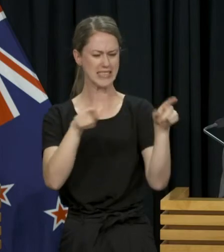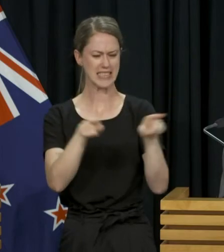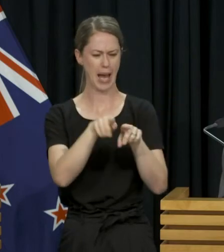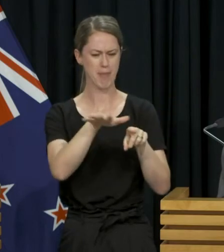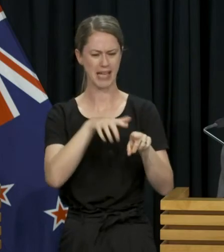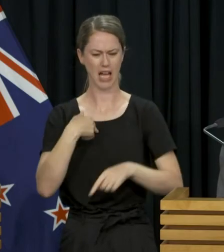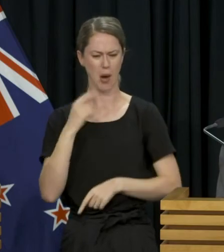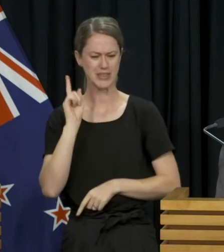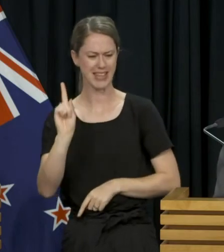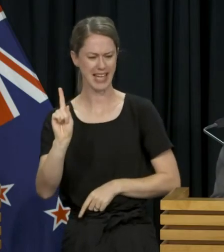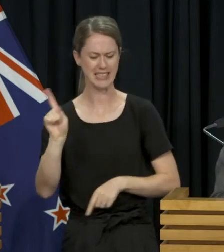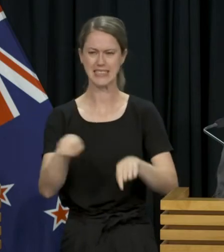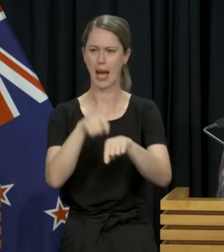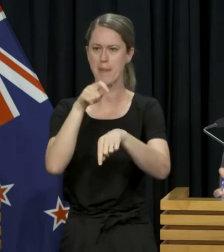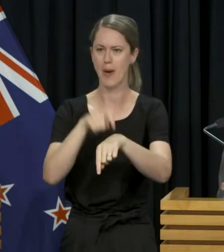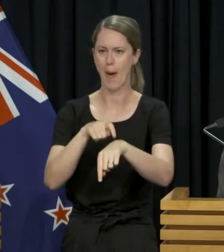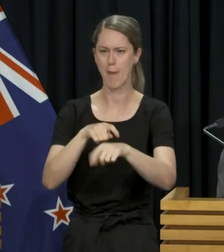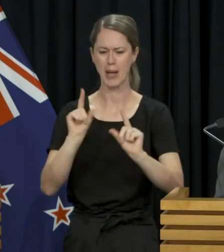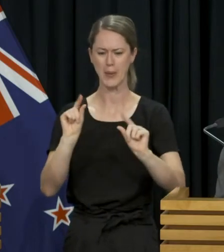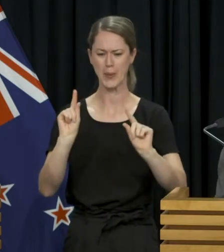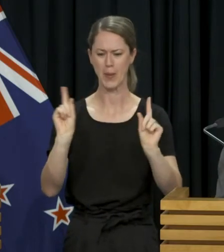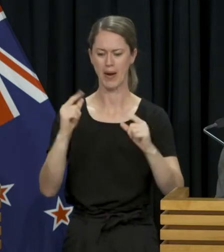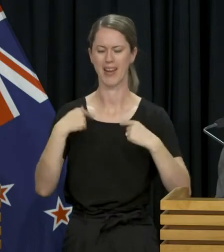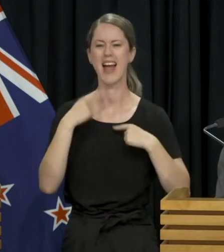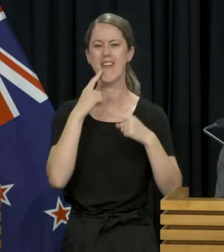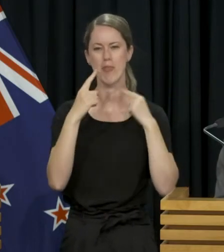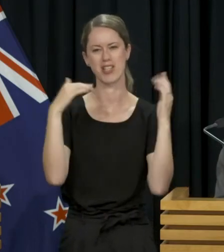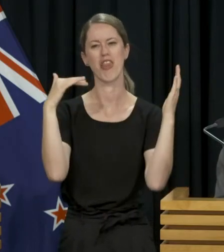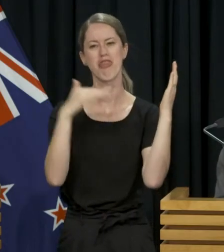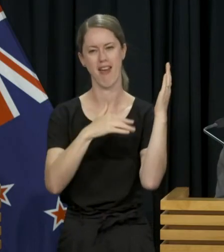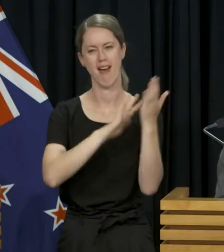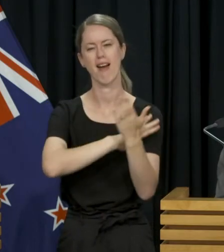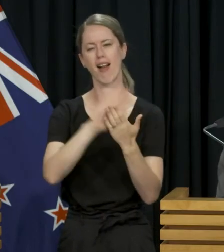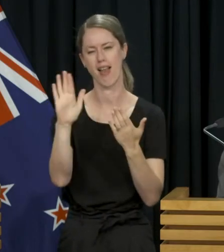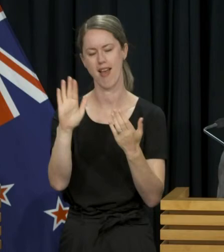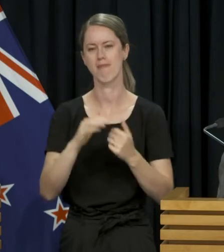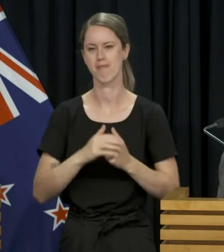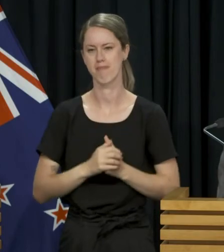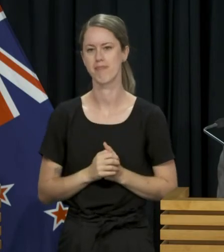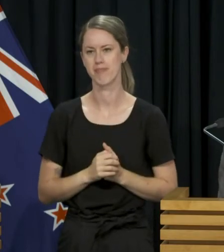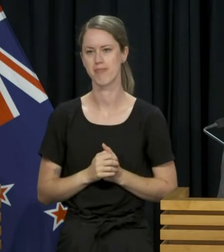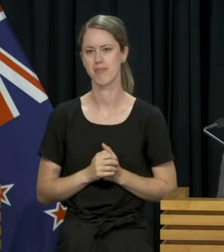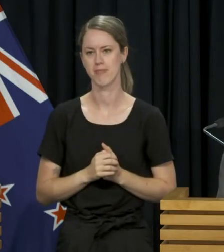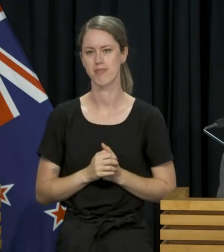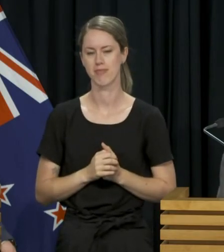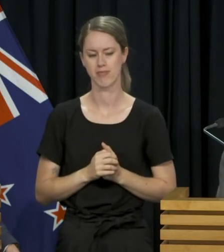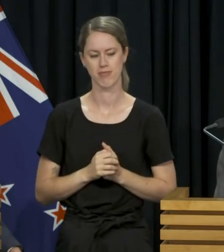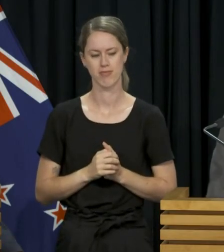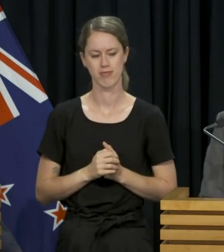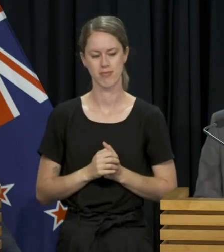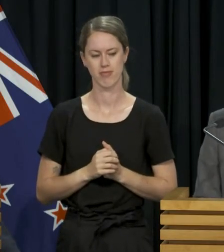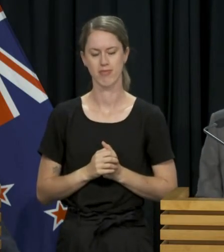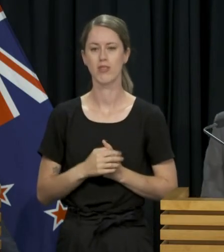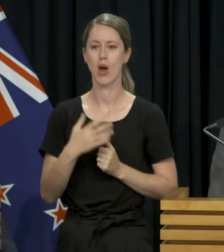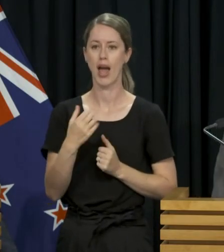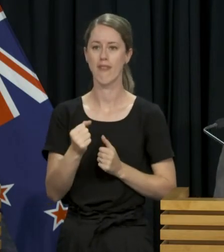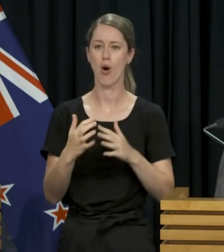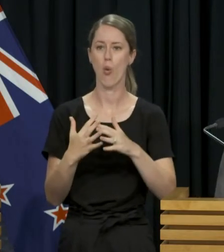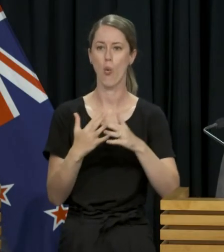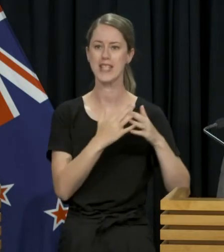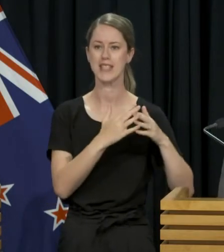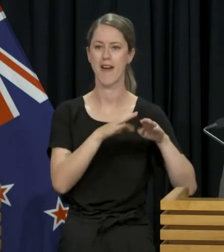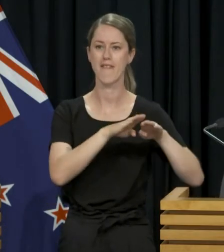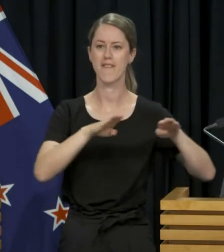those places of interest at the time specified. For most of those sites, aside from the Westfield Manukau